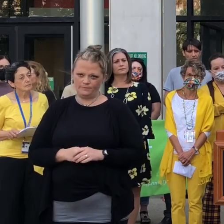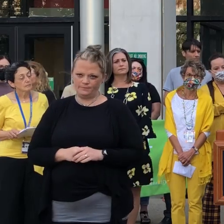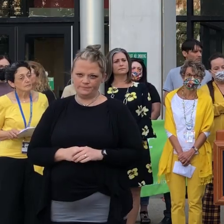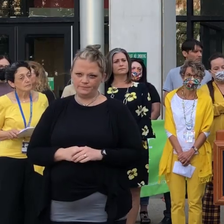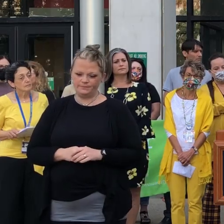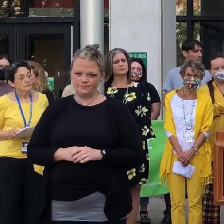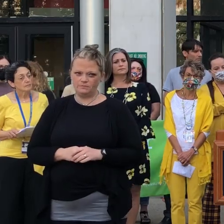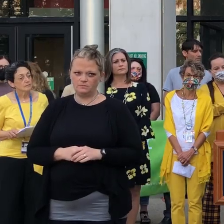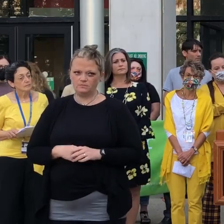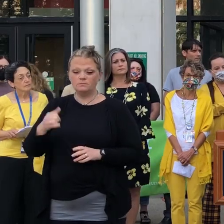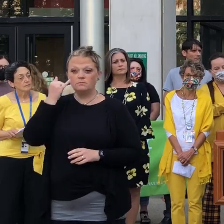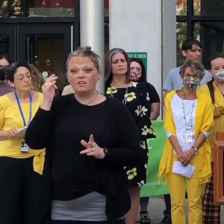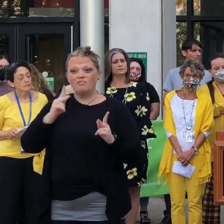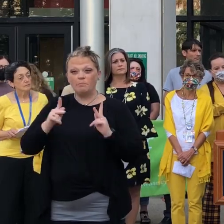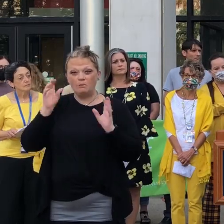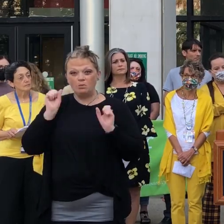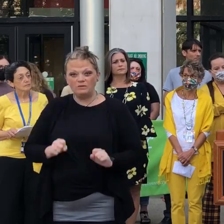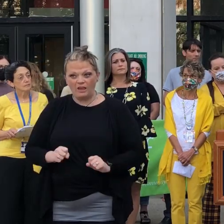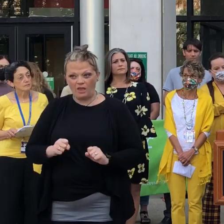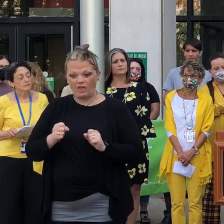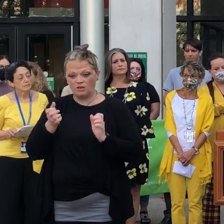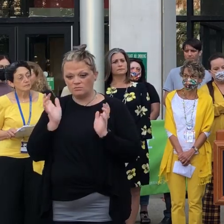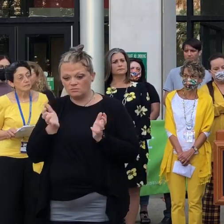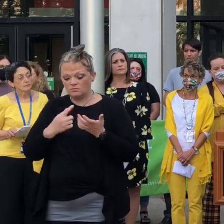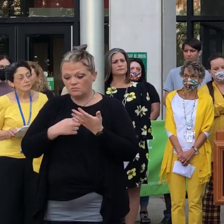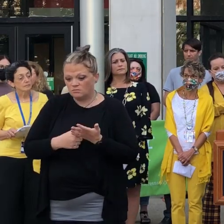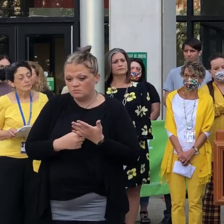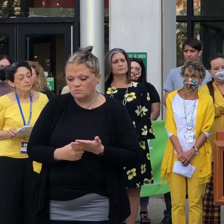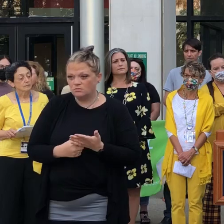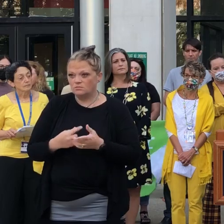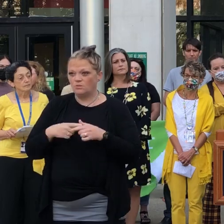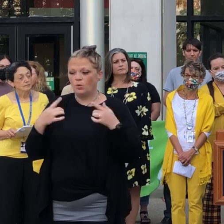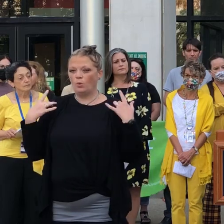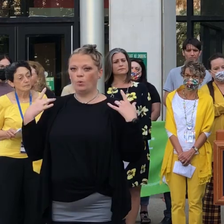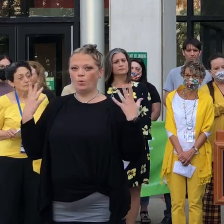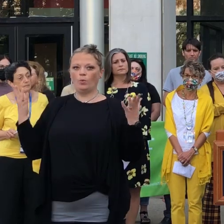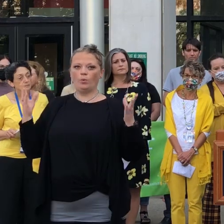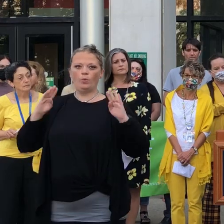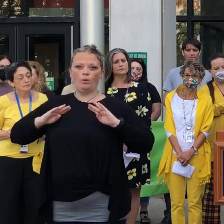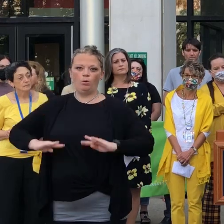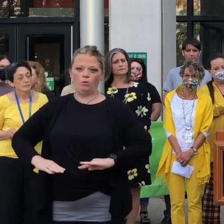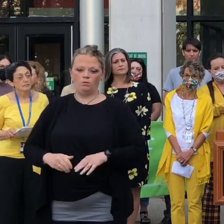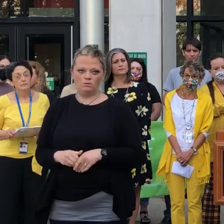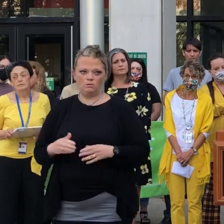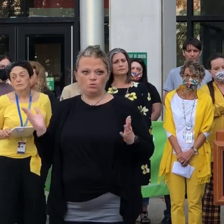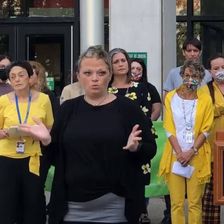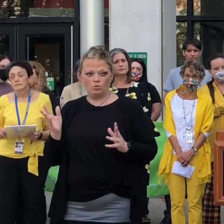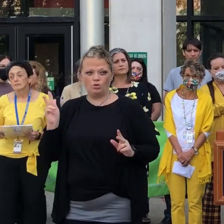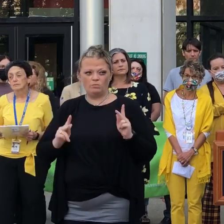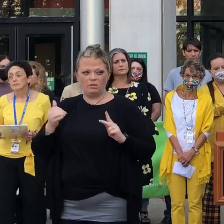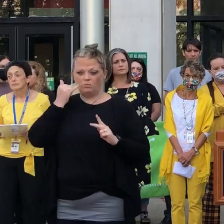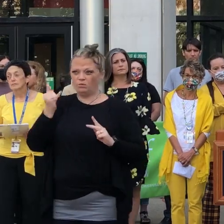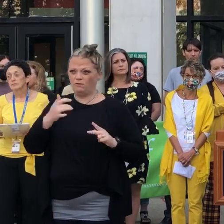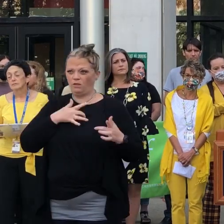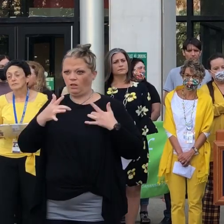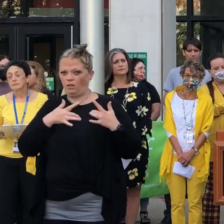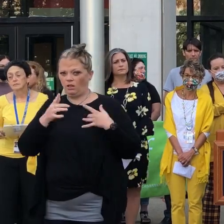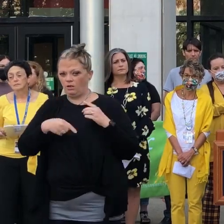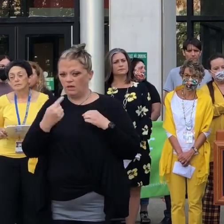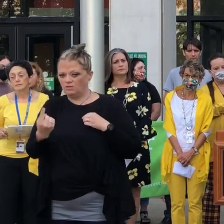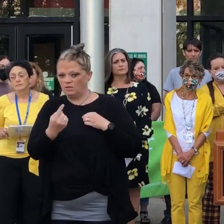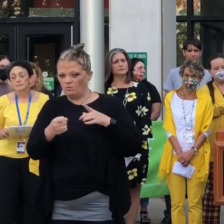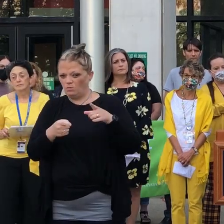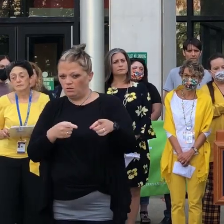When people can talk, it's a load shared. So I want to encourage people that if you're worried about somebody and you think